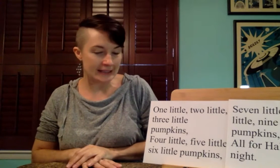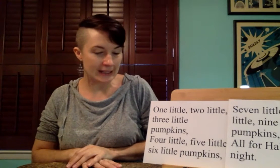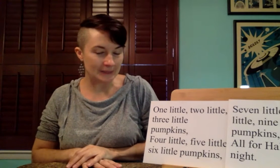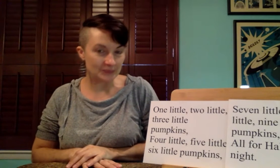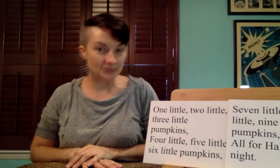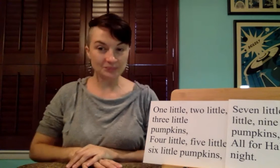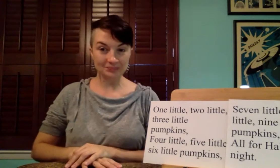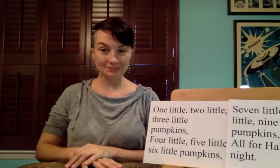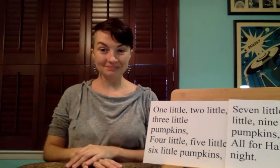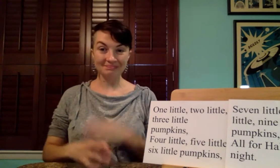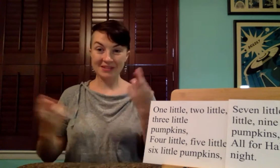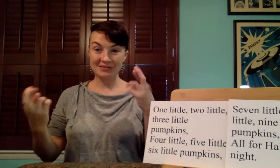time. Ready?